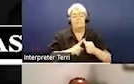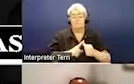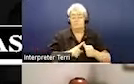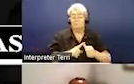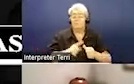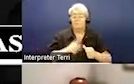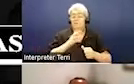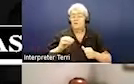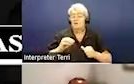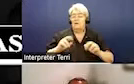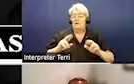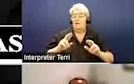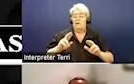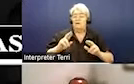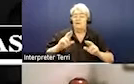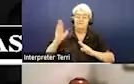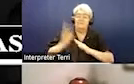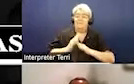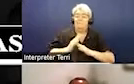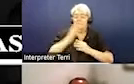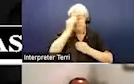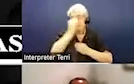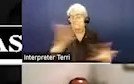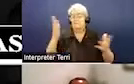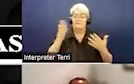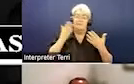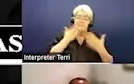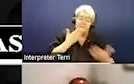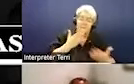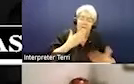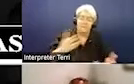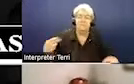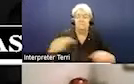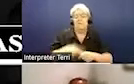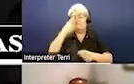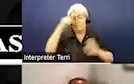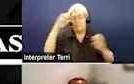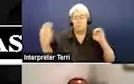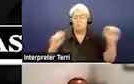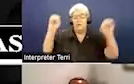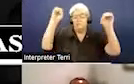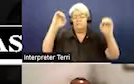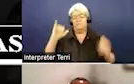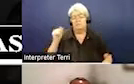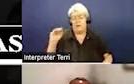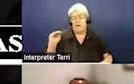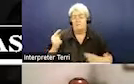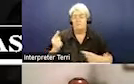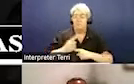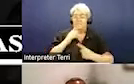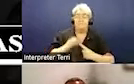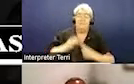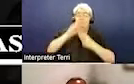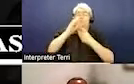everyone, thank you so much for joining us for this Crisis Jam for today. Today is a special edition, and I